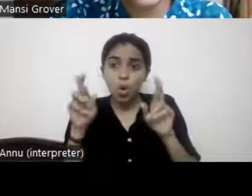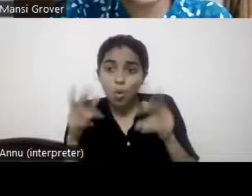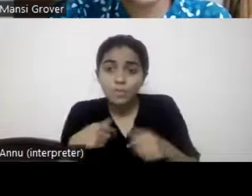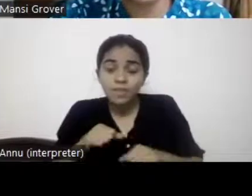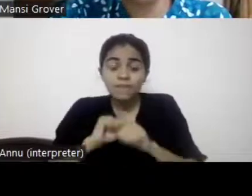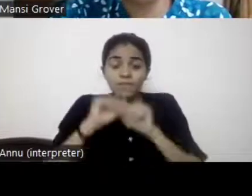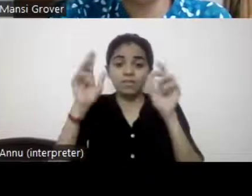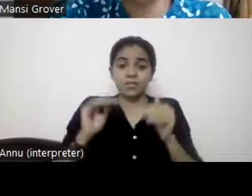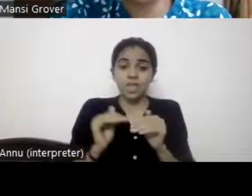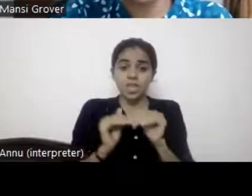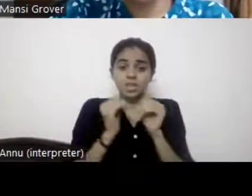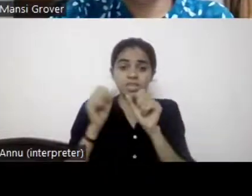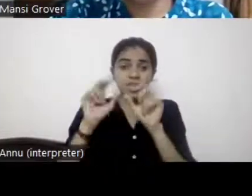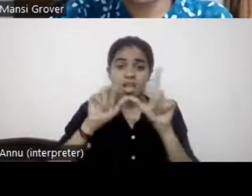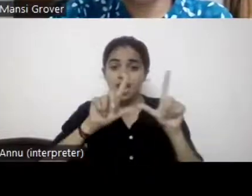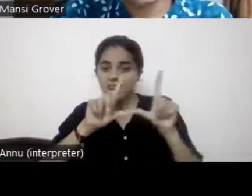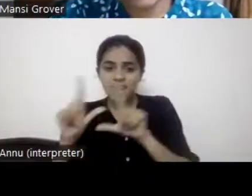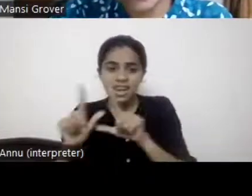the next scene here is